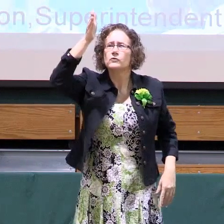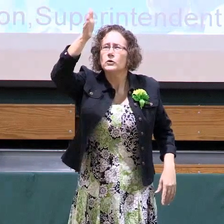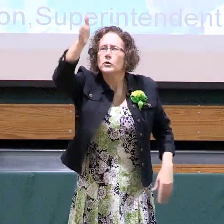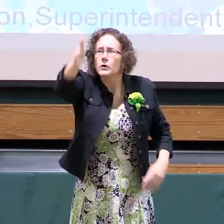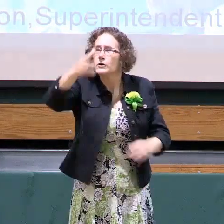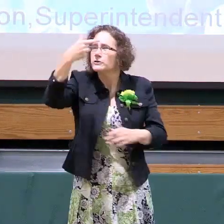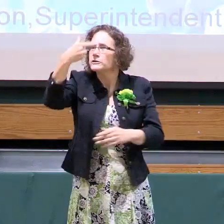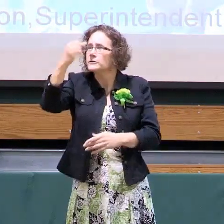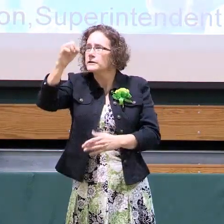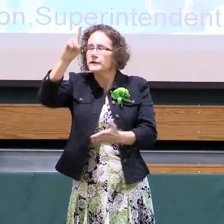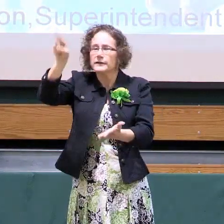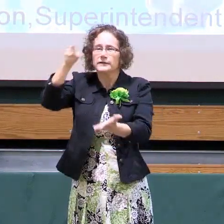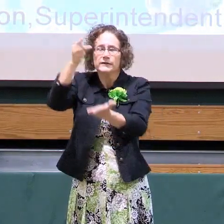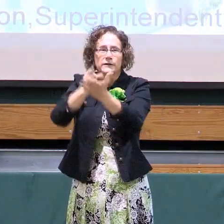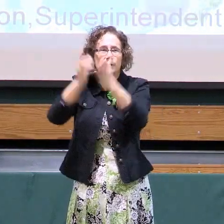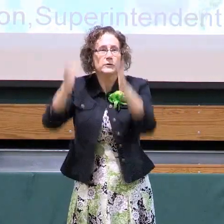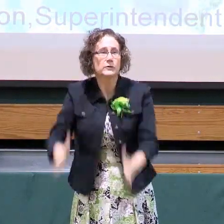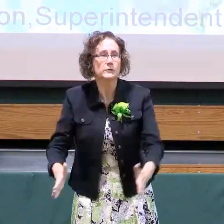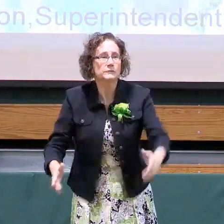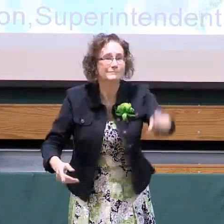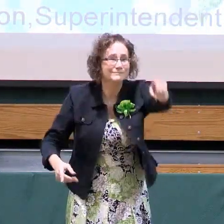Future GSD graduates.